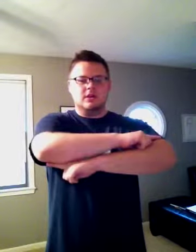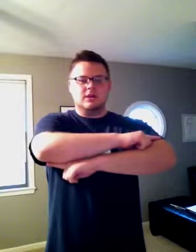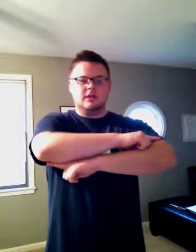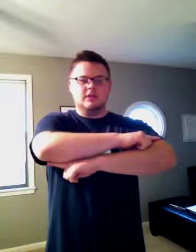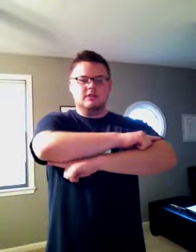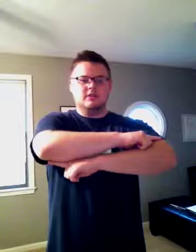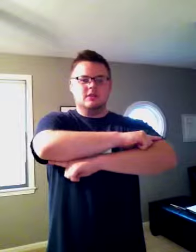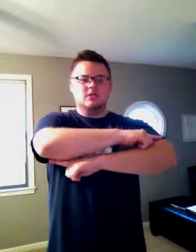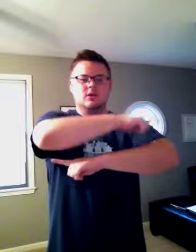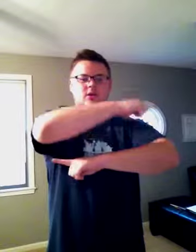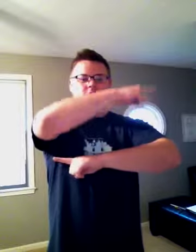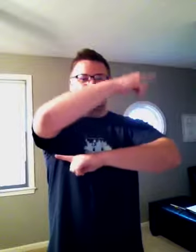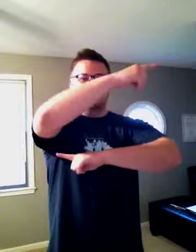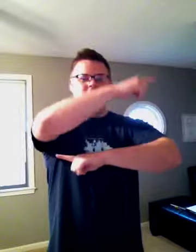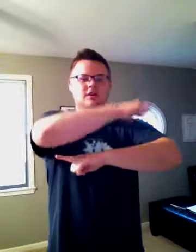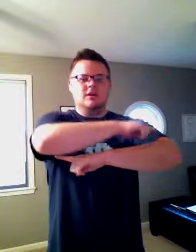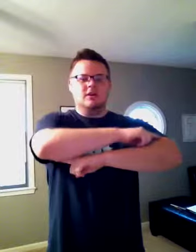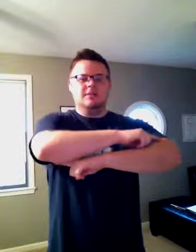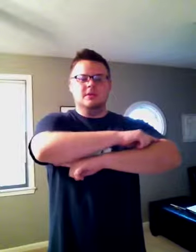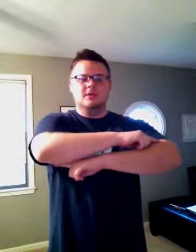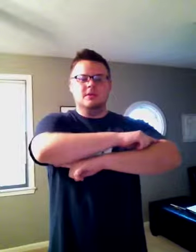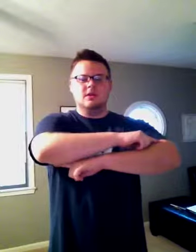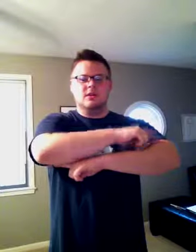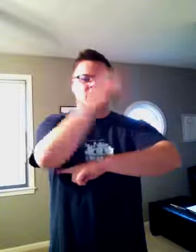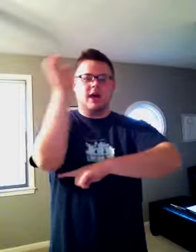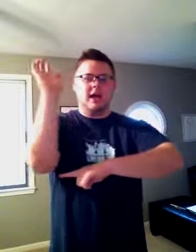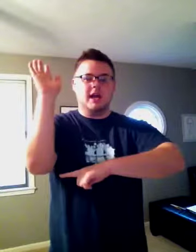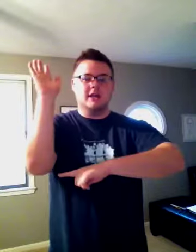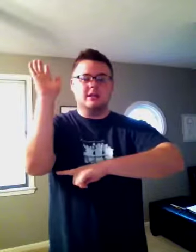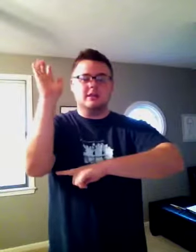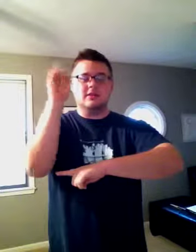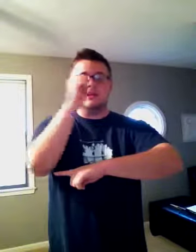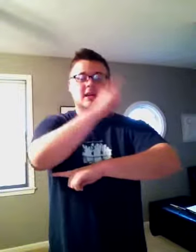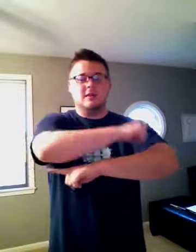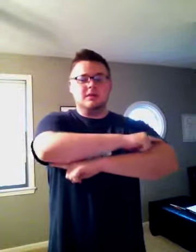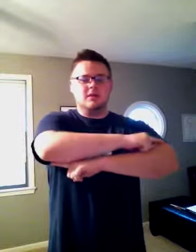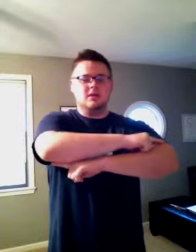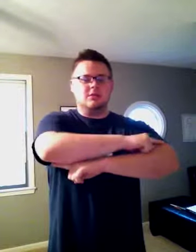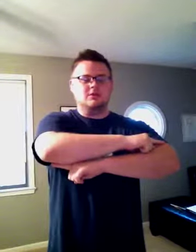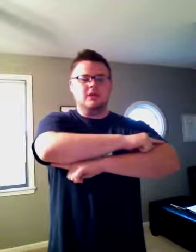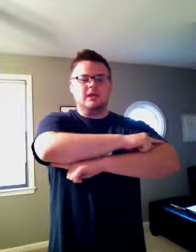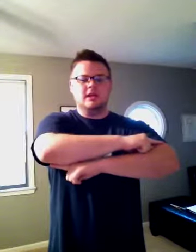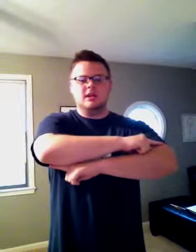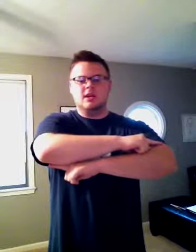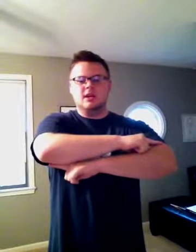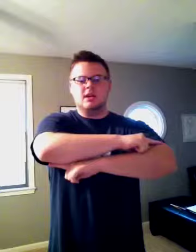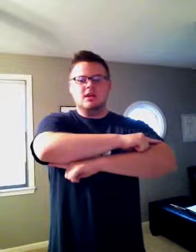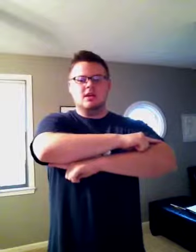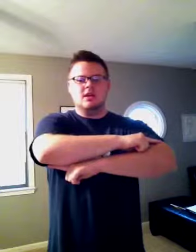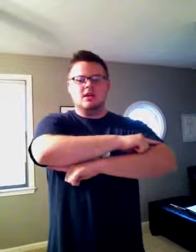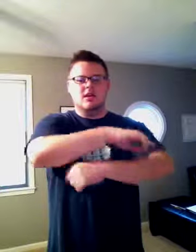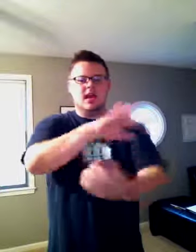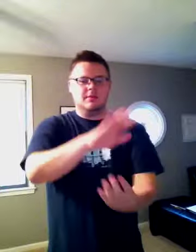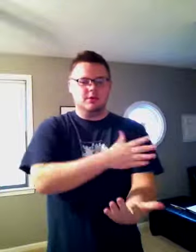like this, and go around your arm. Your right hand is on top, both pointing. And